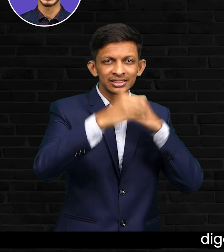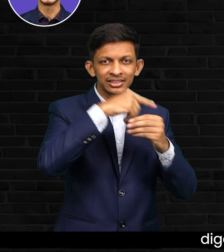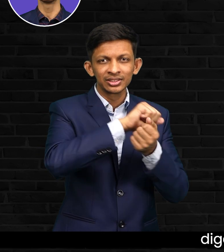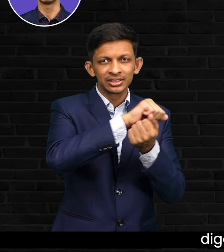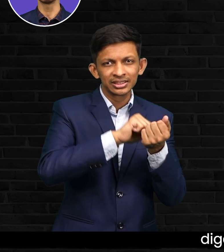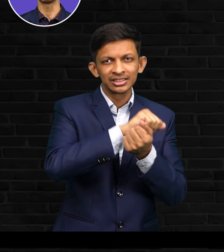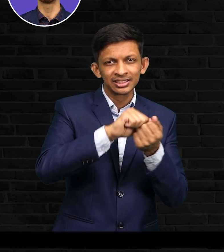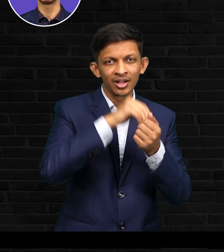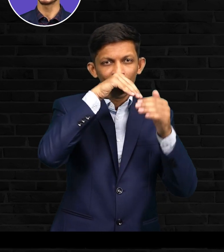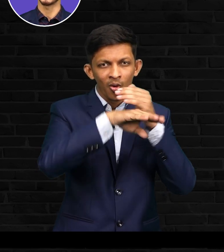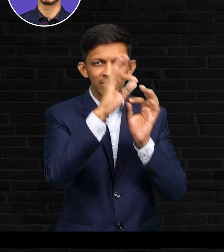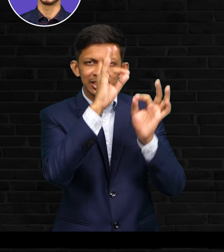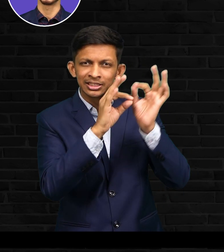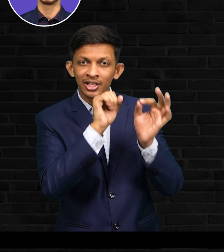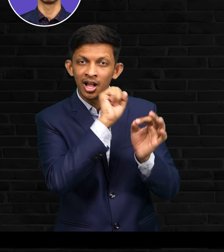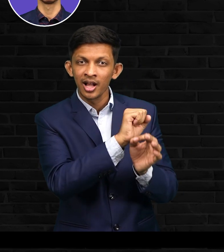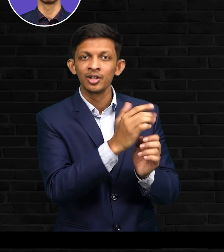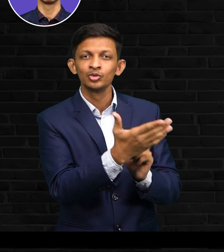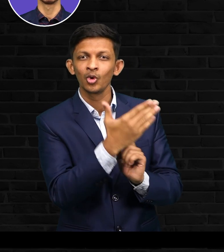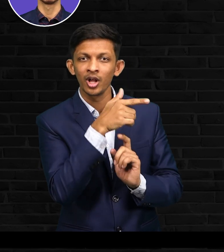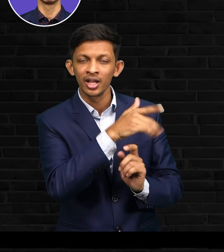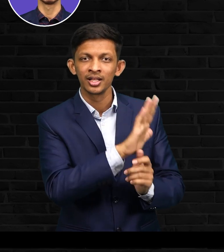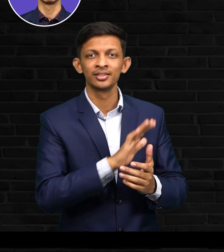digestion, and cellular respiration.